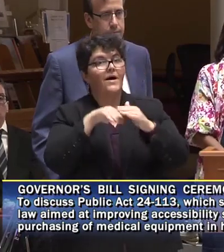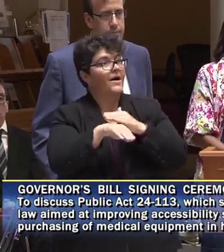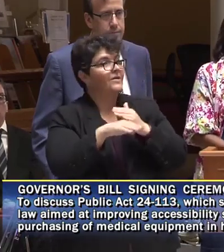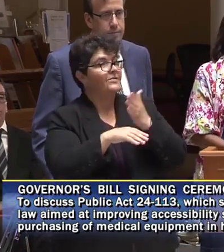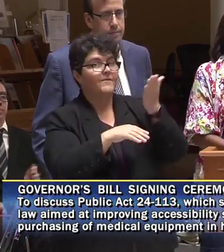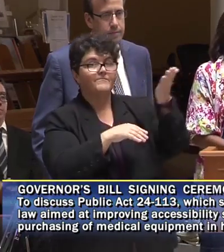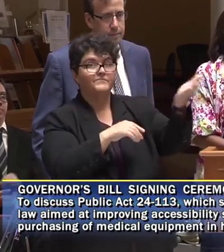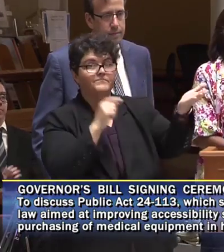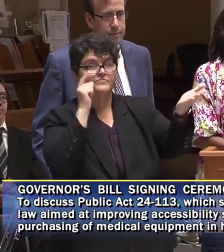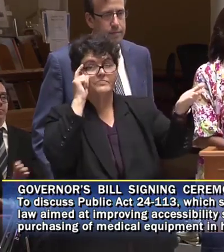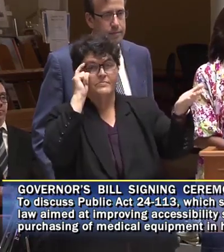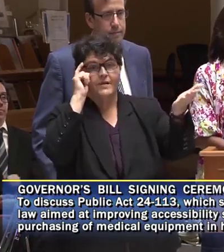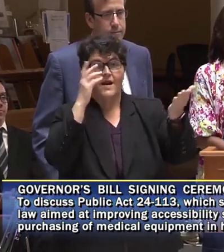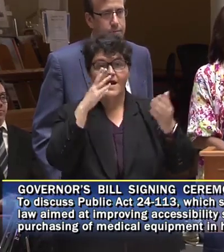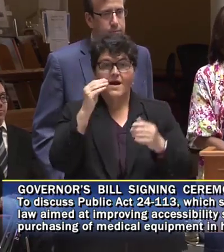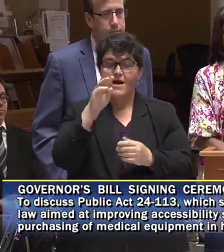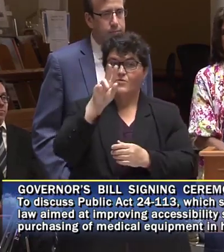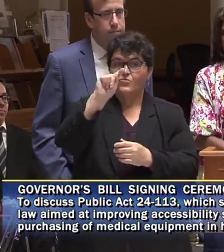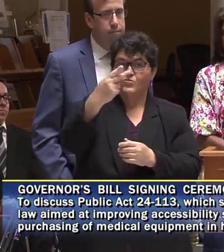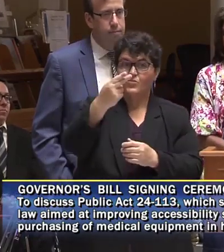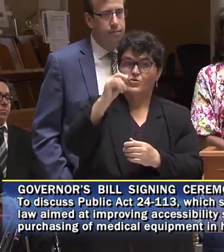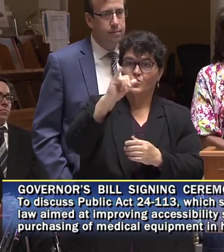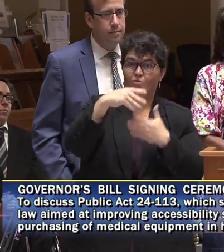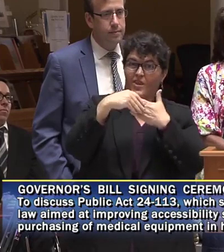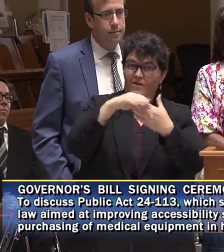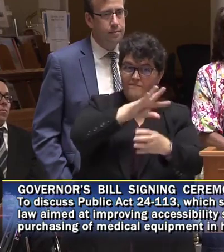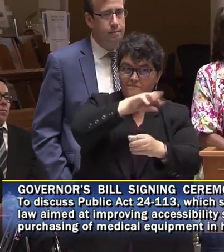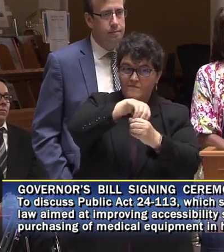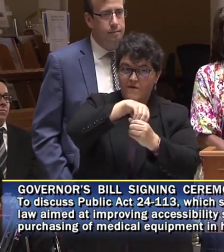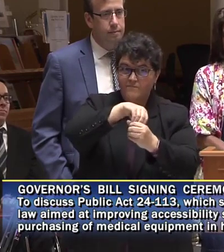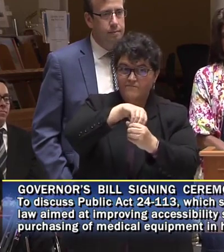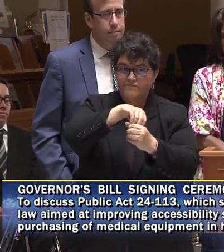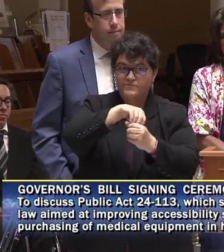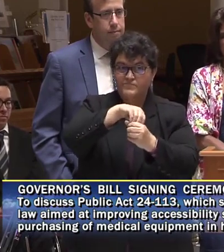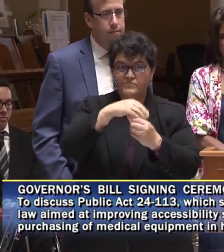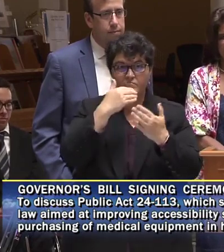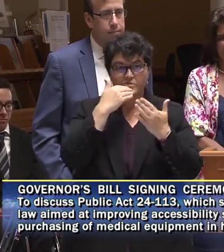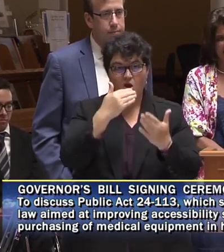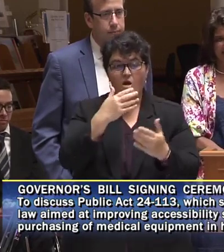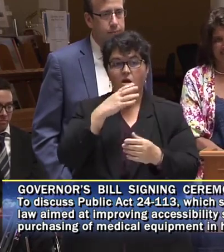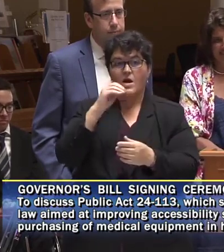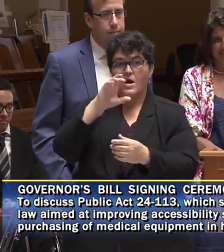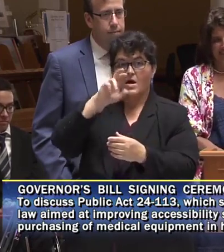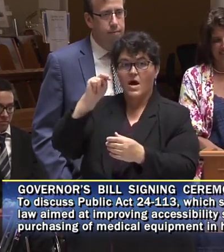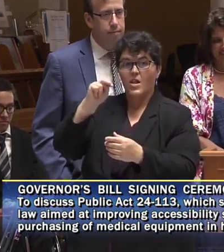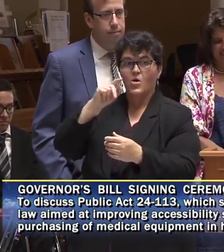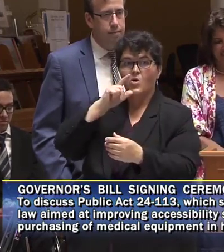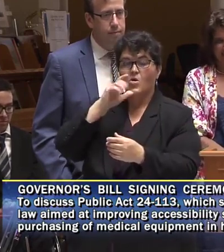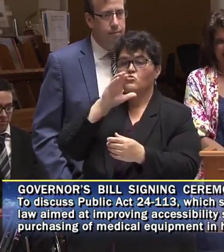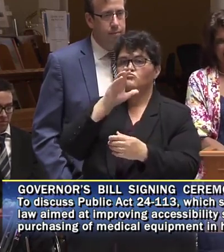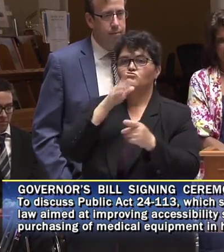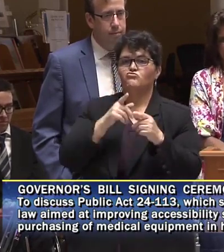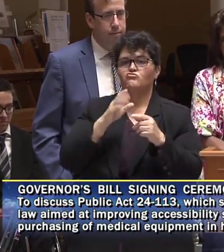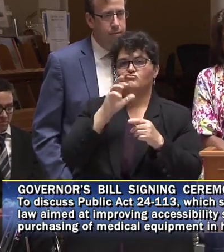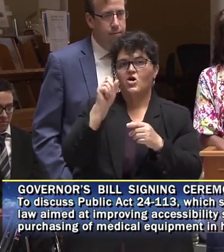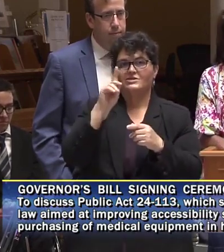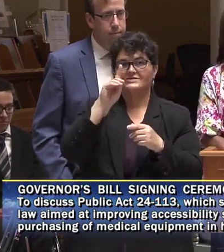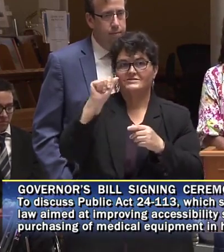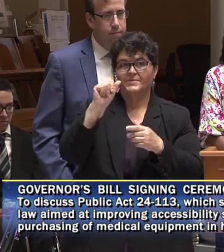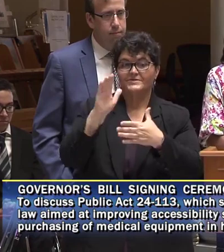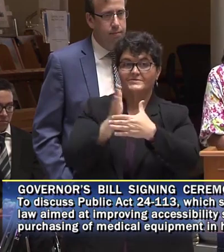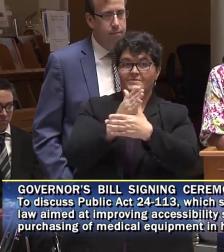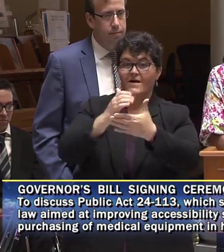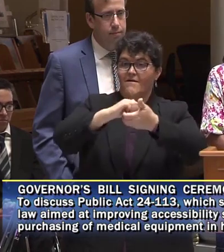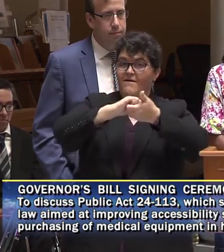which Ruth is the secretary. I want to thank the Connecticut Cross Disability Lifespan Alliance, Disability Rights Connecticut, and the